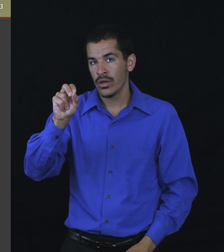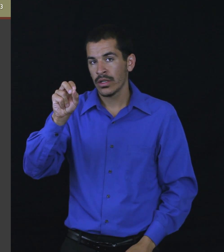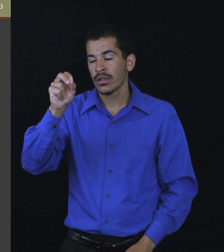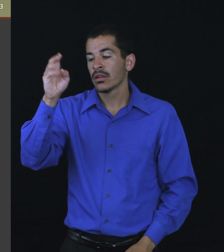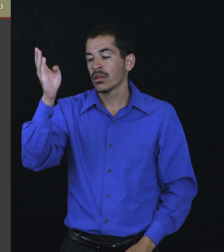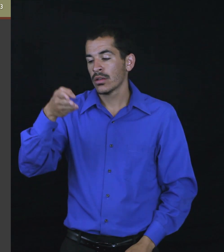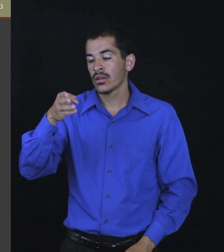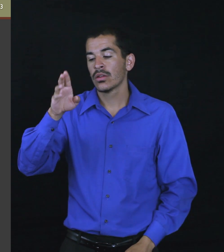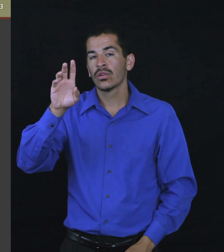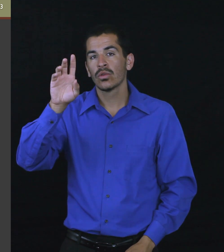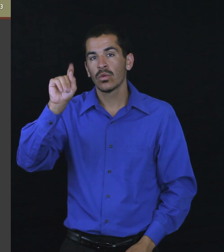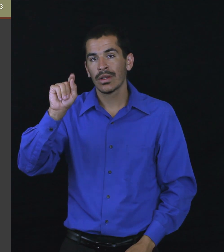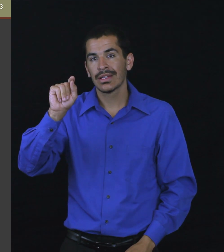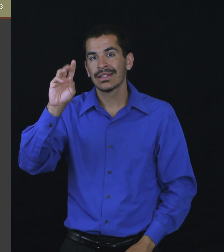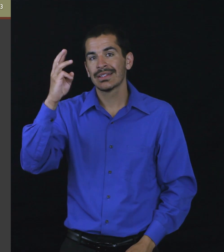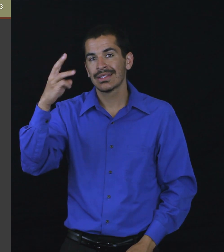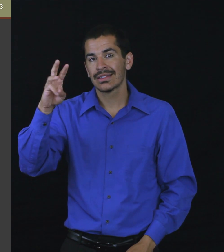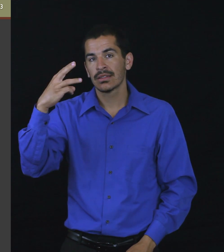6/30/2016.